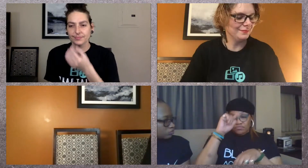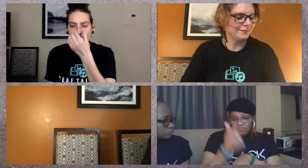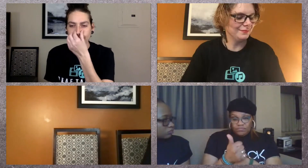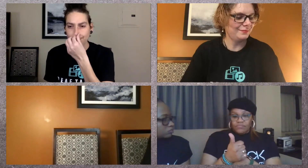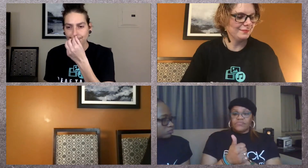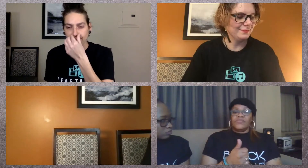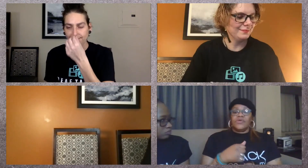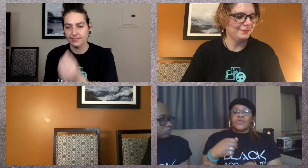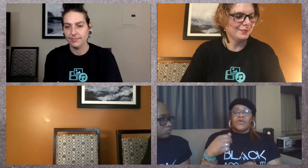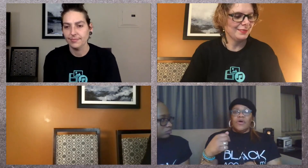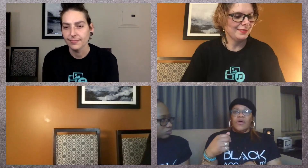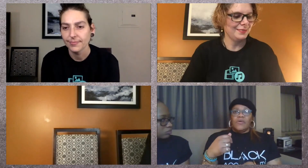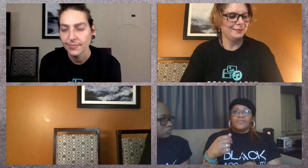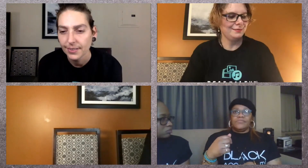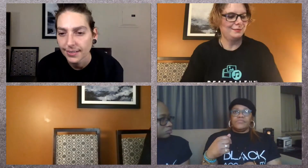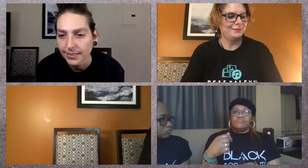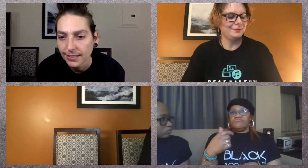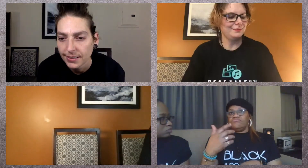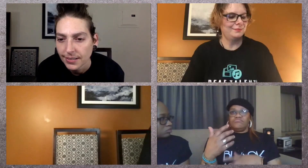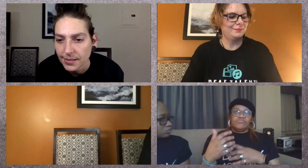I believe it will happen.